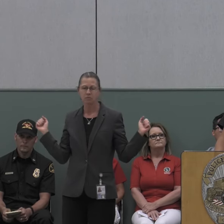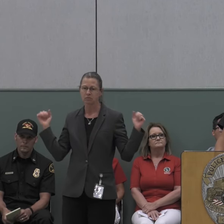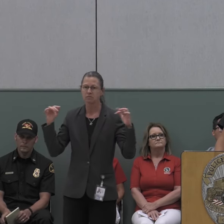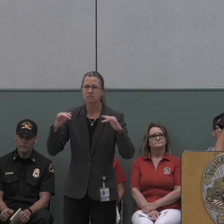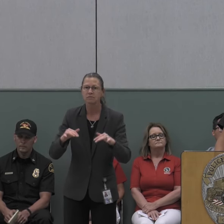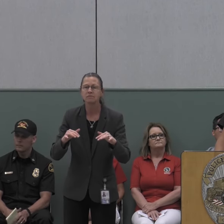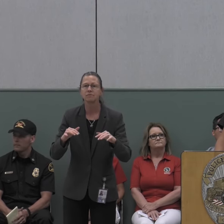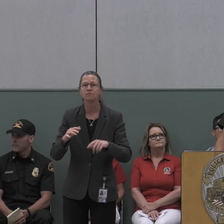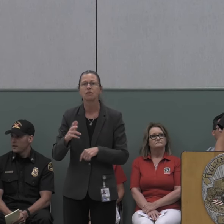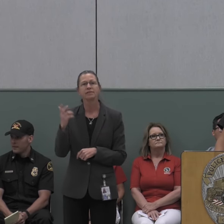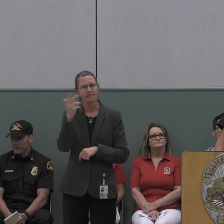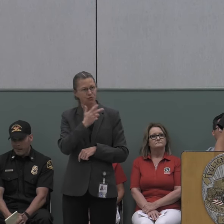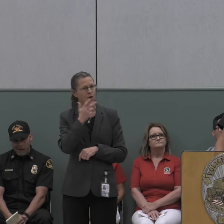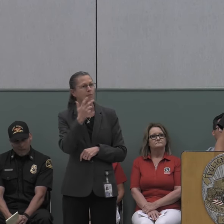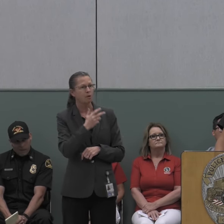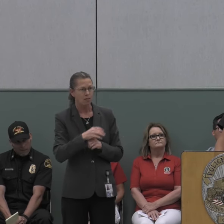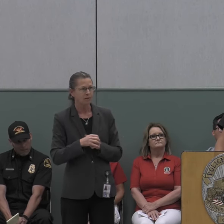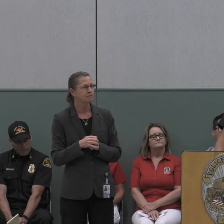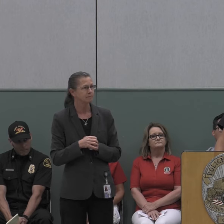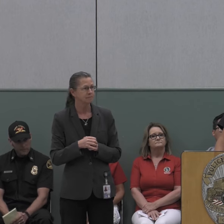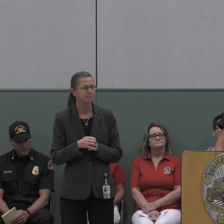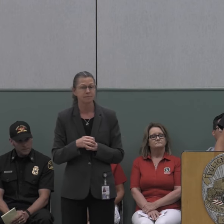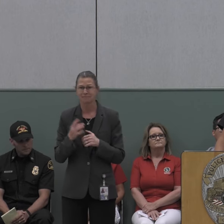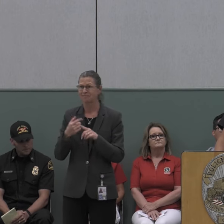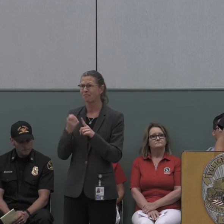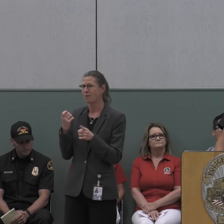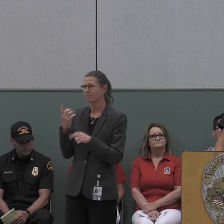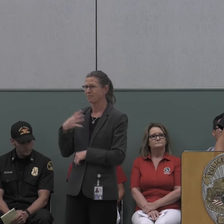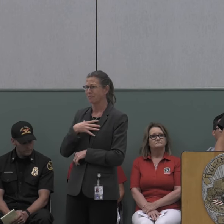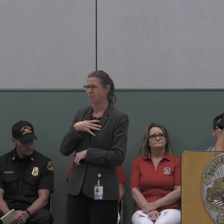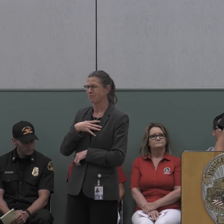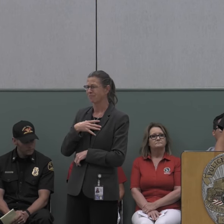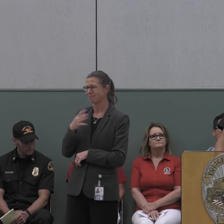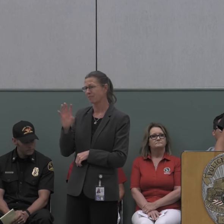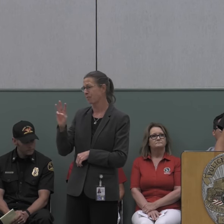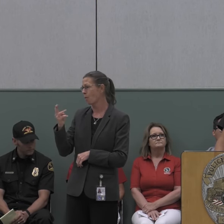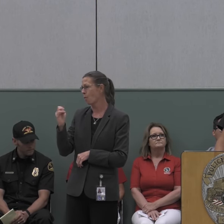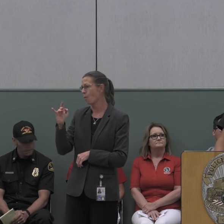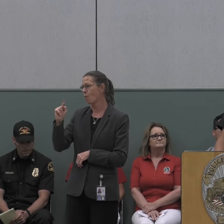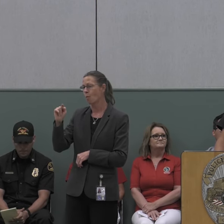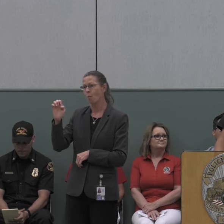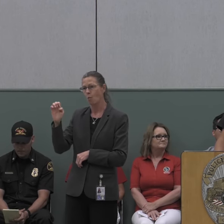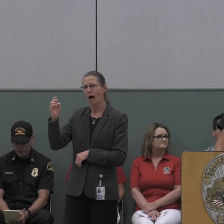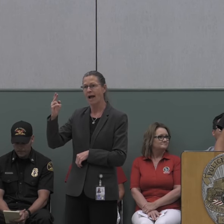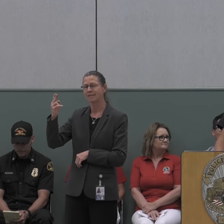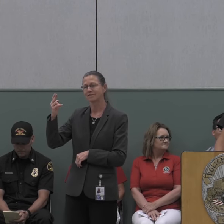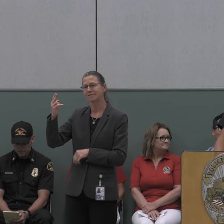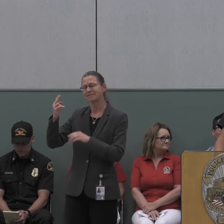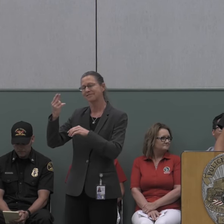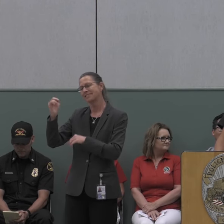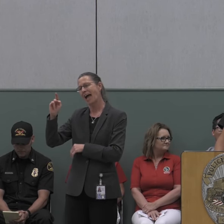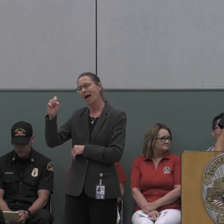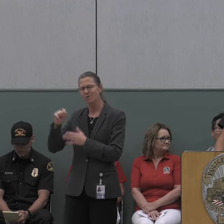From getting calls from the White House, I thought somebody was punking me, but